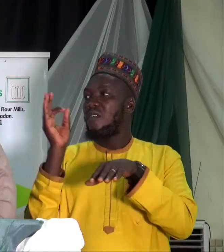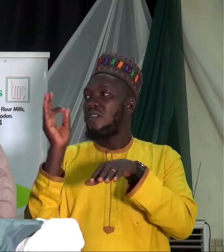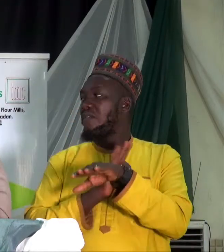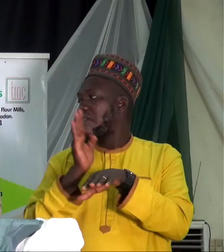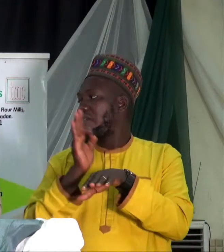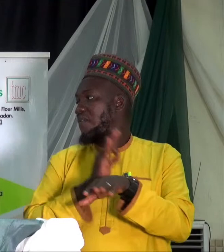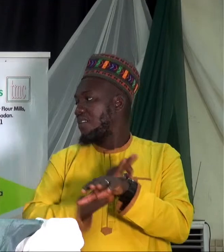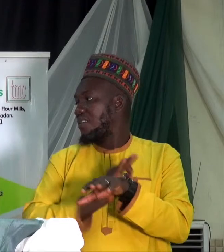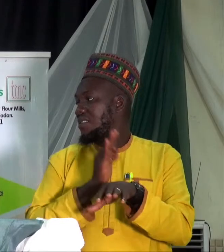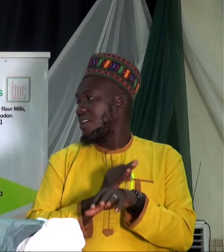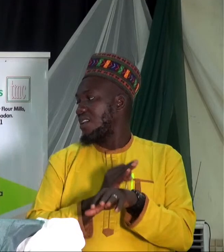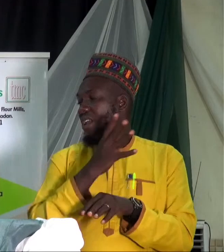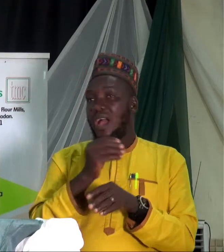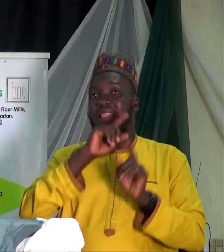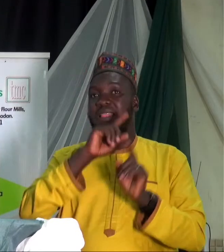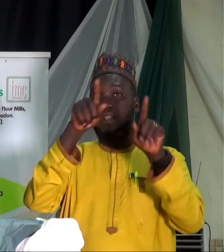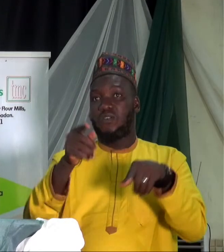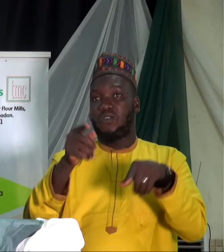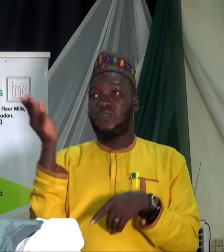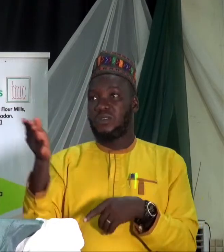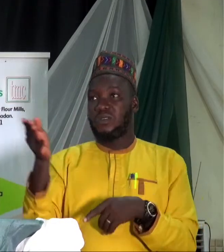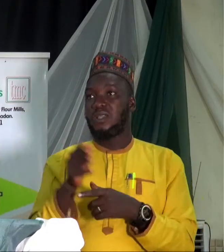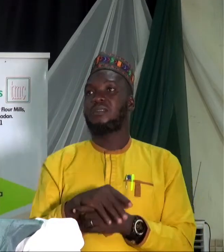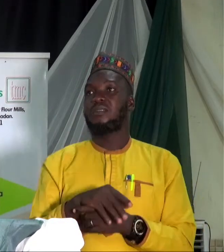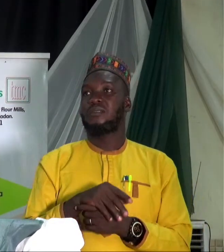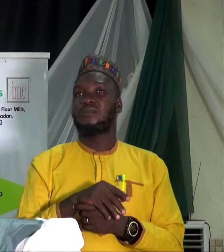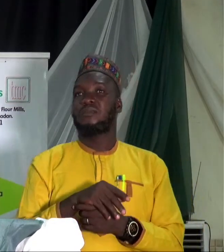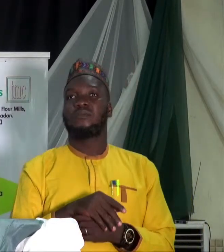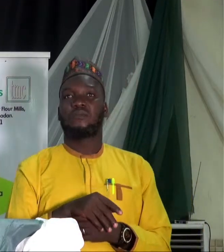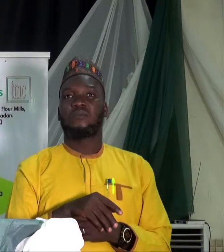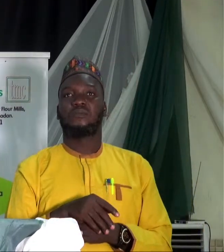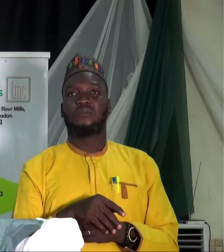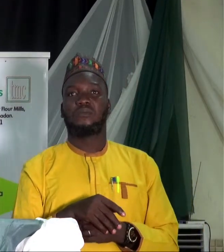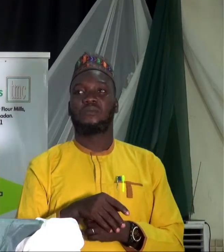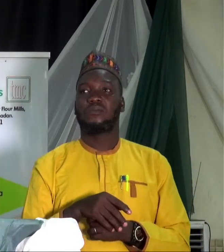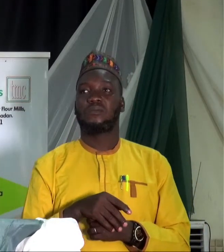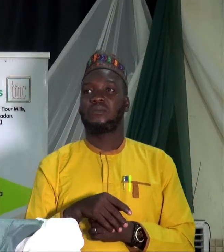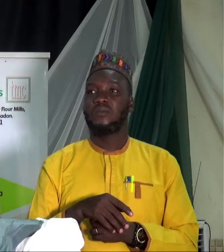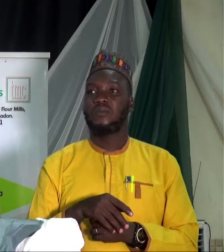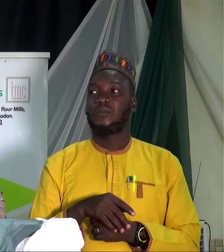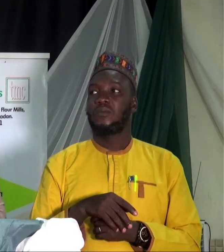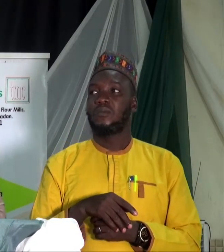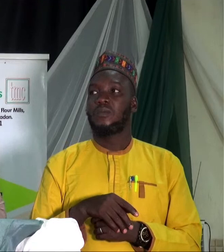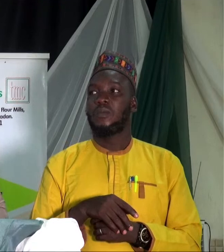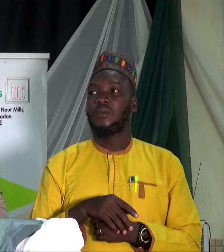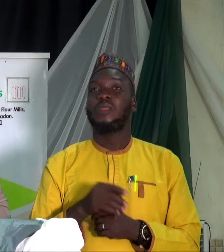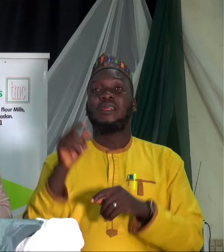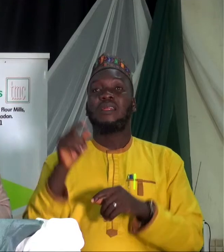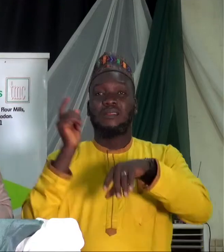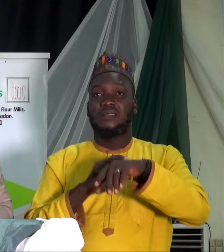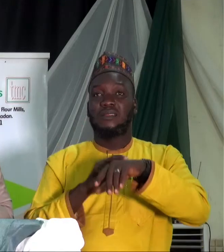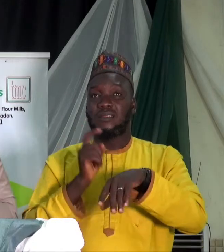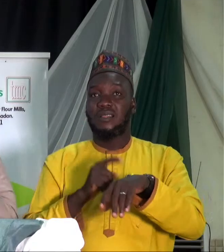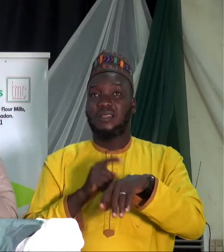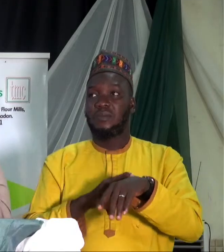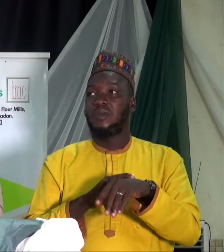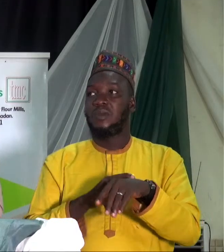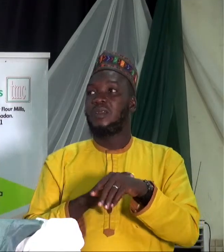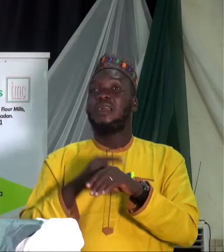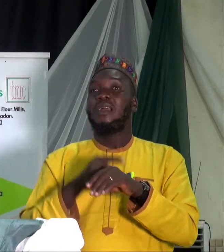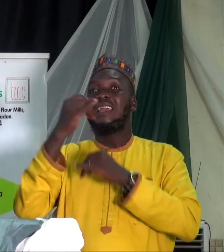leti oro wa mi o le mi wan di mara wa si laye igba ti ifso function international